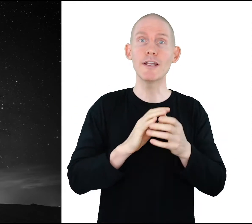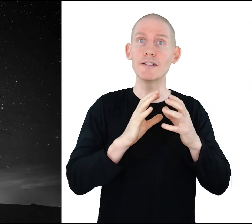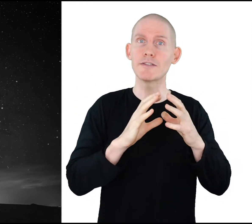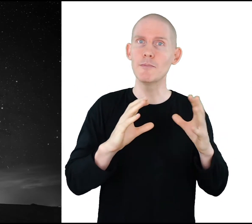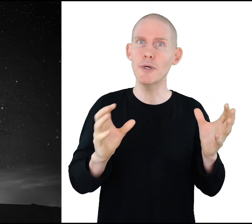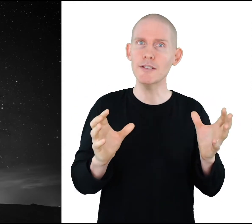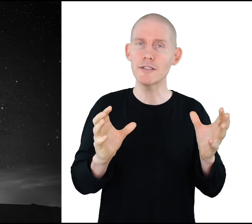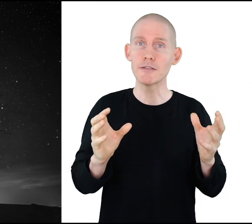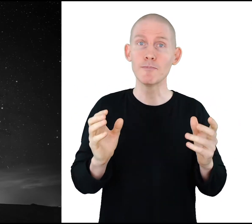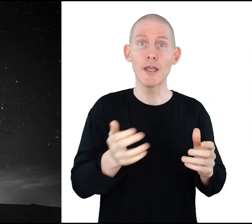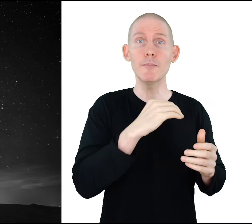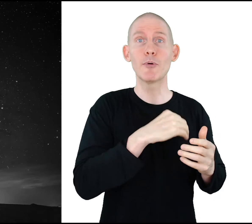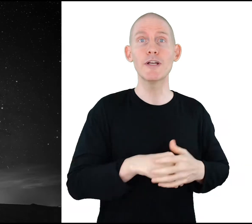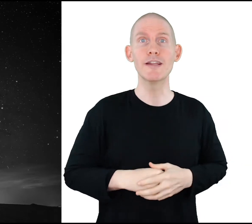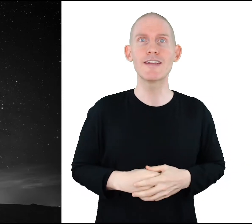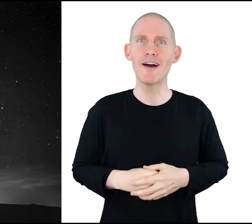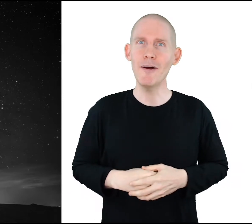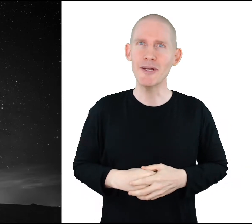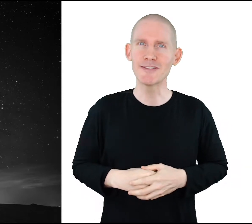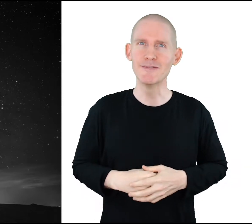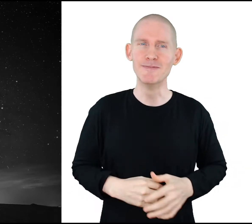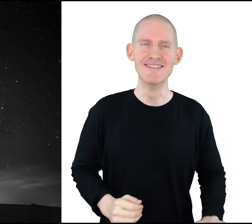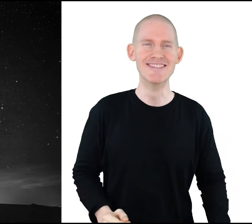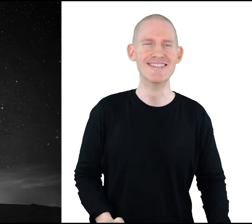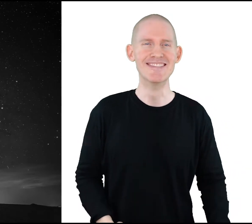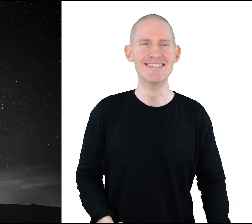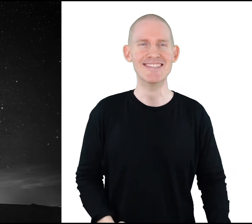is the message, and put it in the comments.